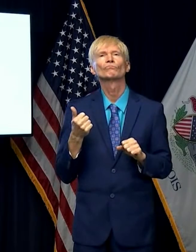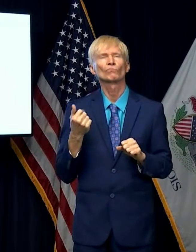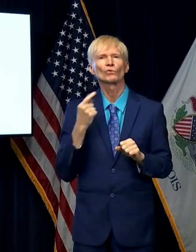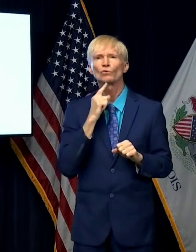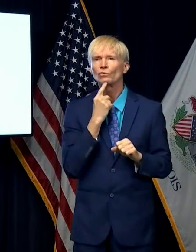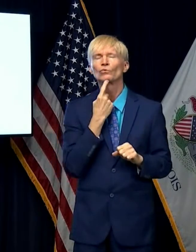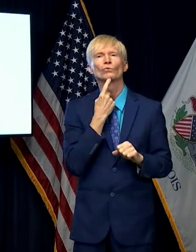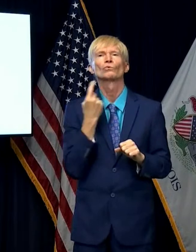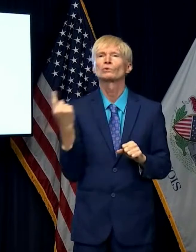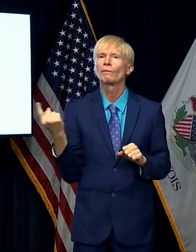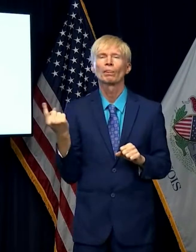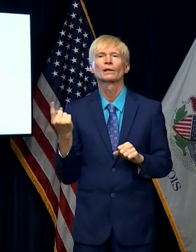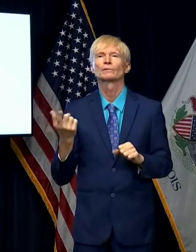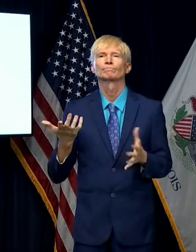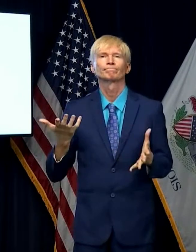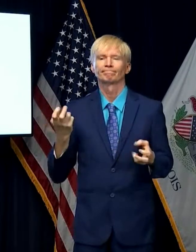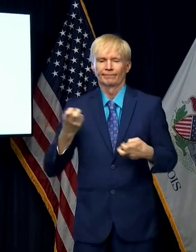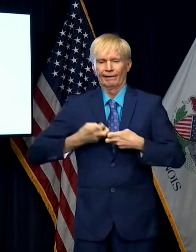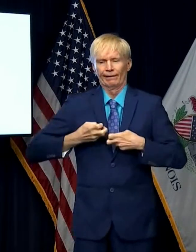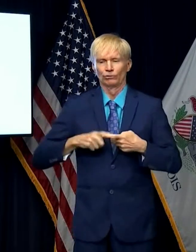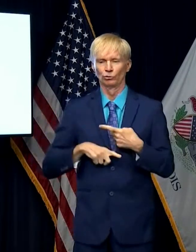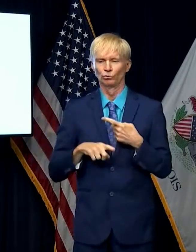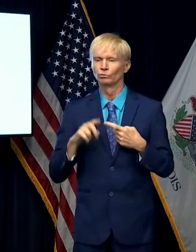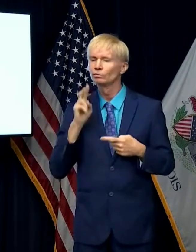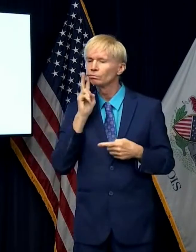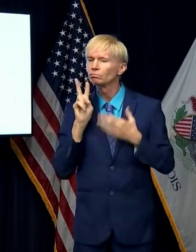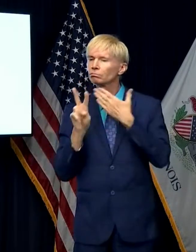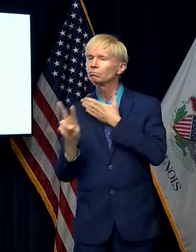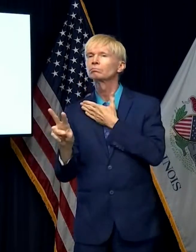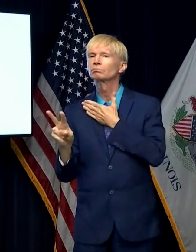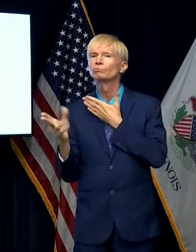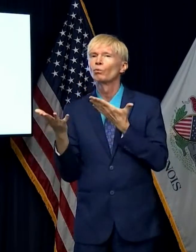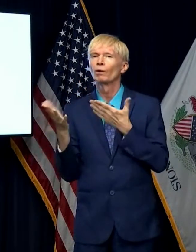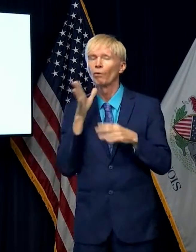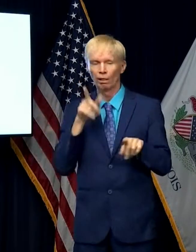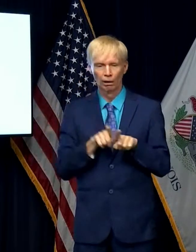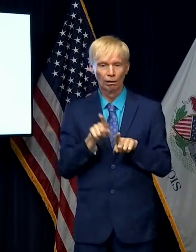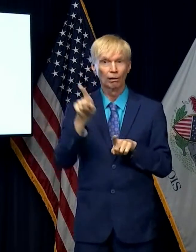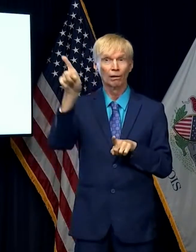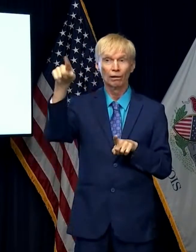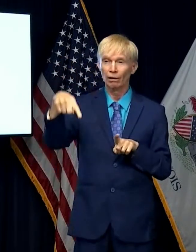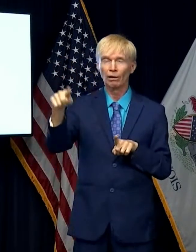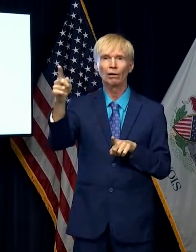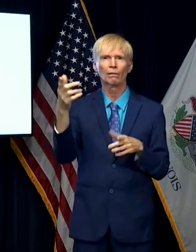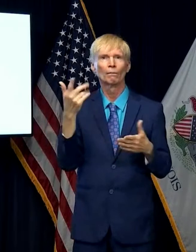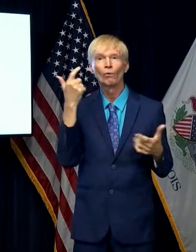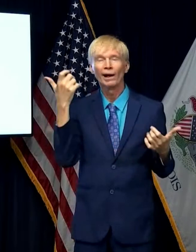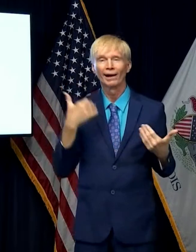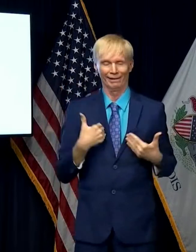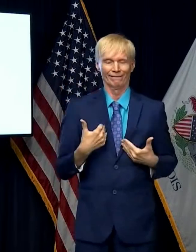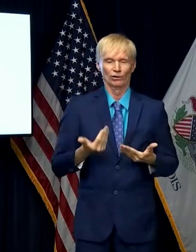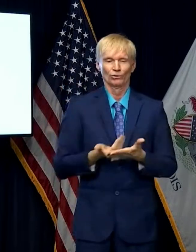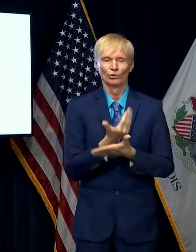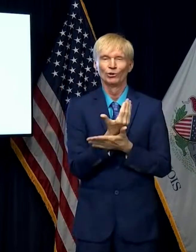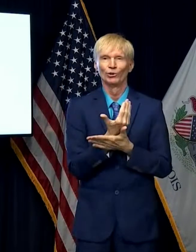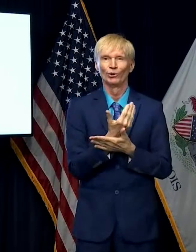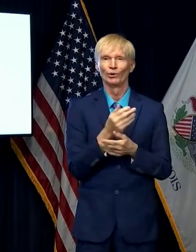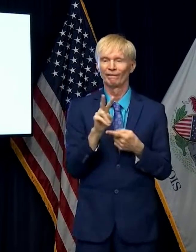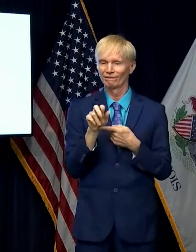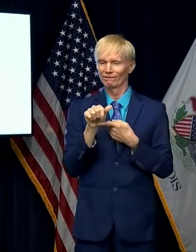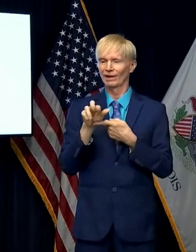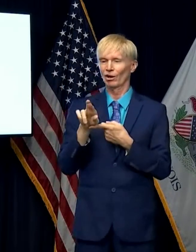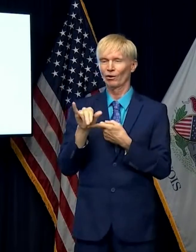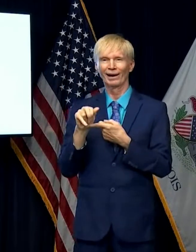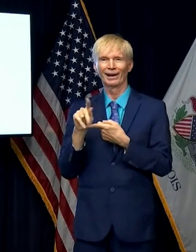something that has been difficult for us to see what the trajectory is because there have been new variants introduced. And now we have this variant